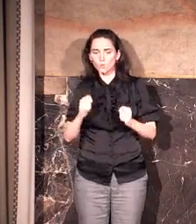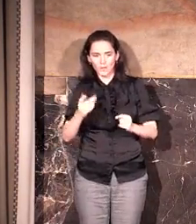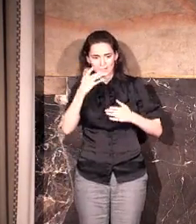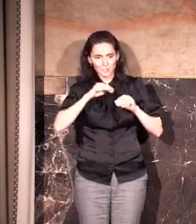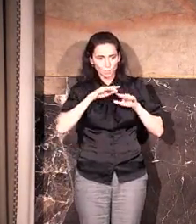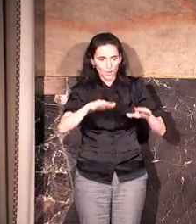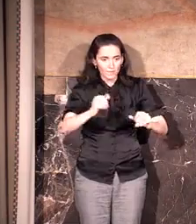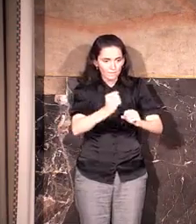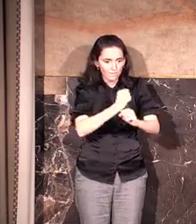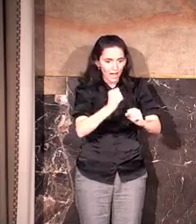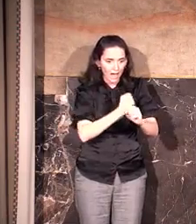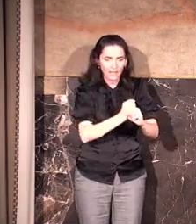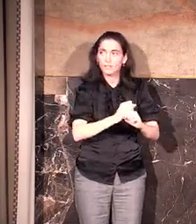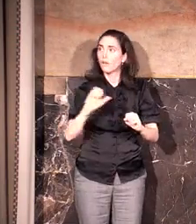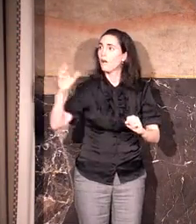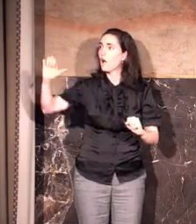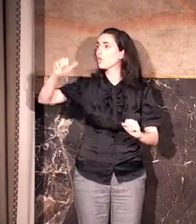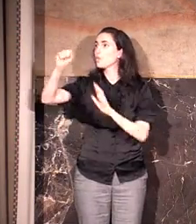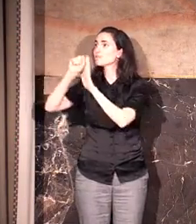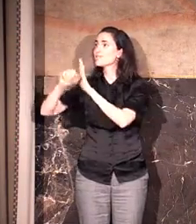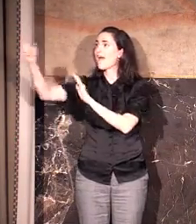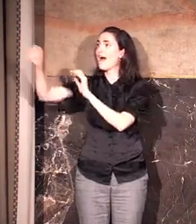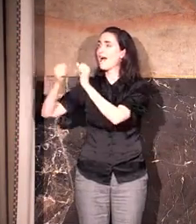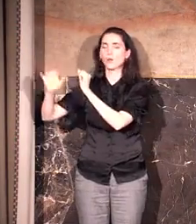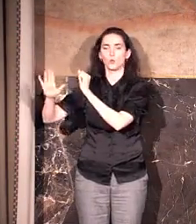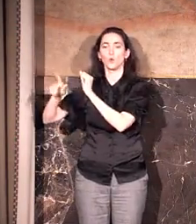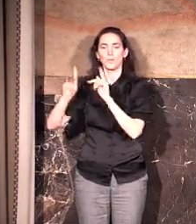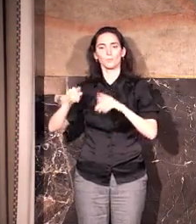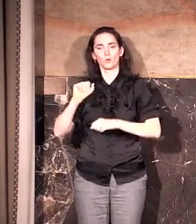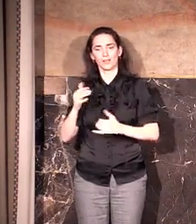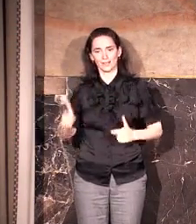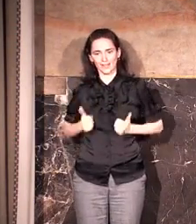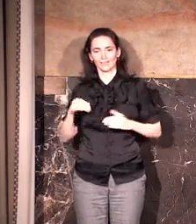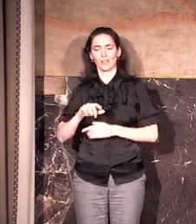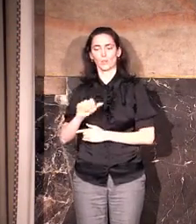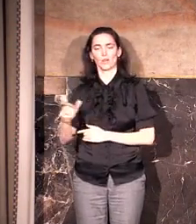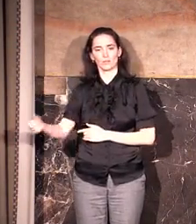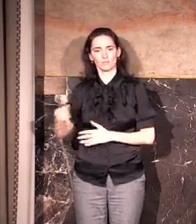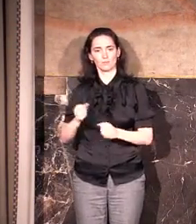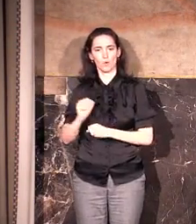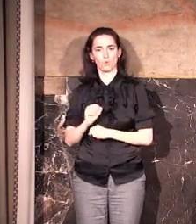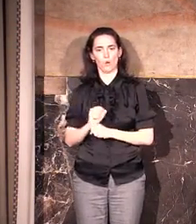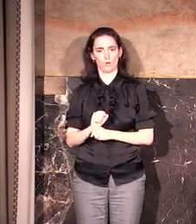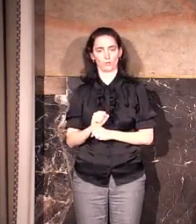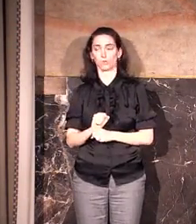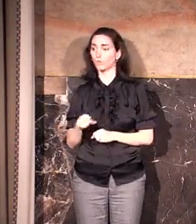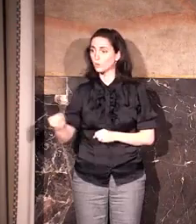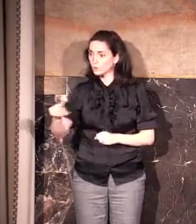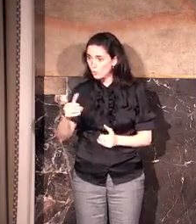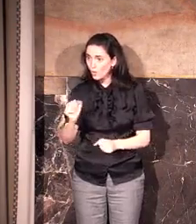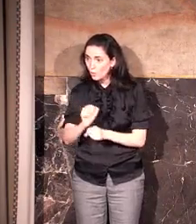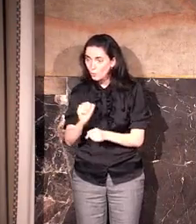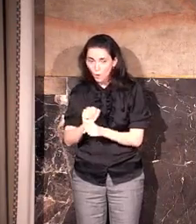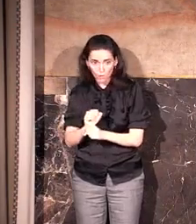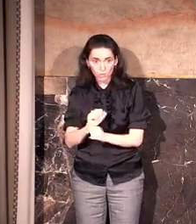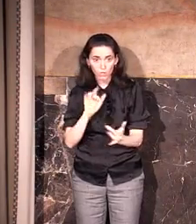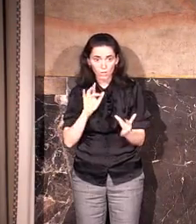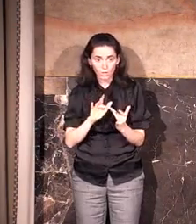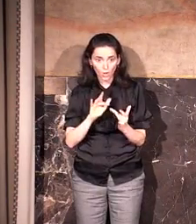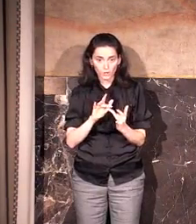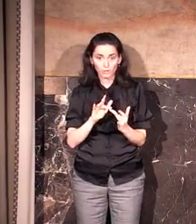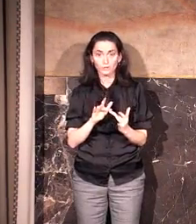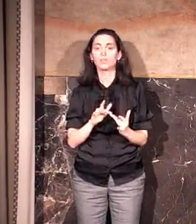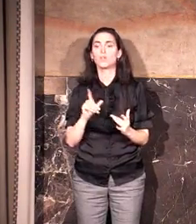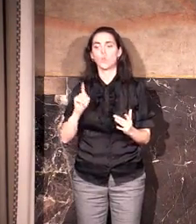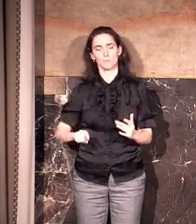spread of COVID-19 in the state of Louisiana. To be a contact tracer, you have to be a high school graduate. You